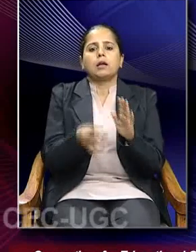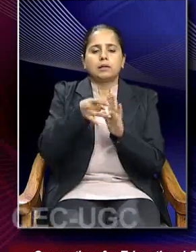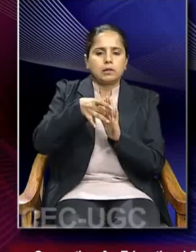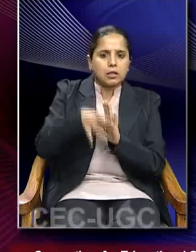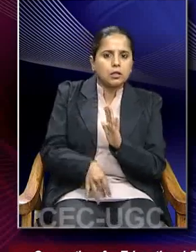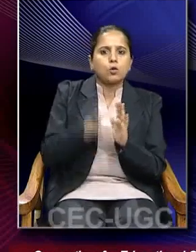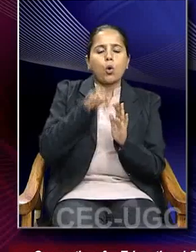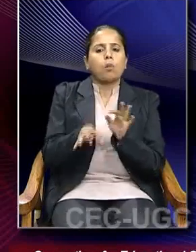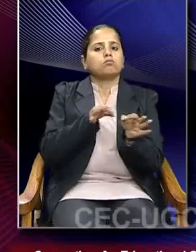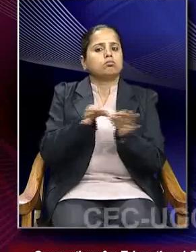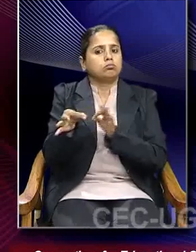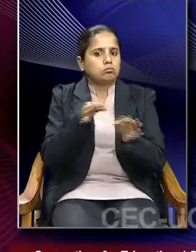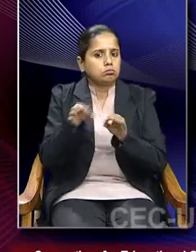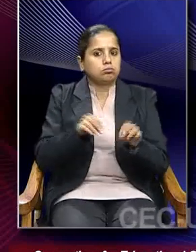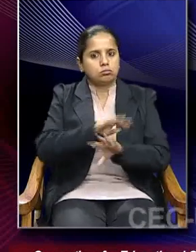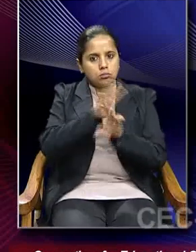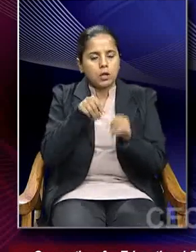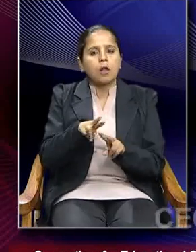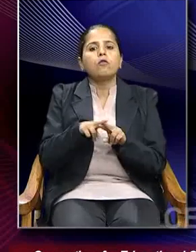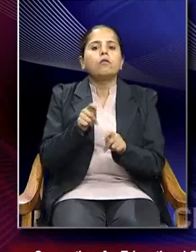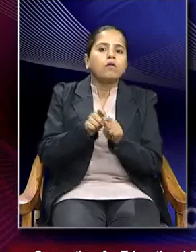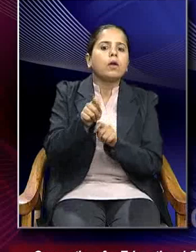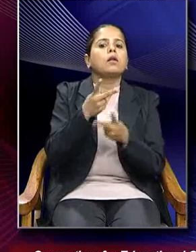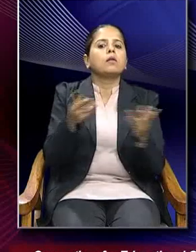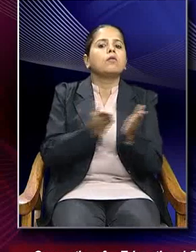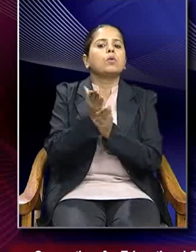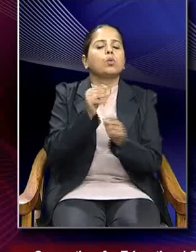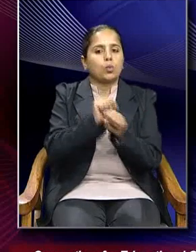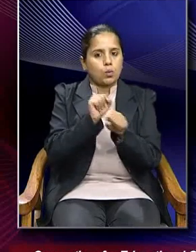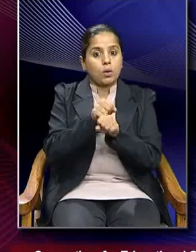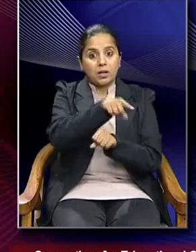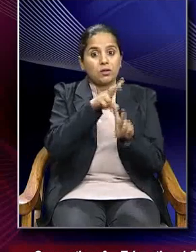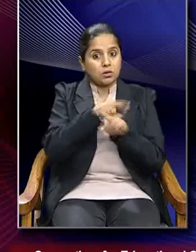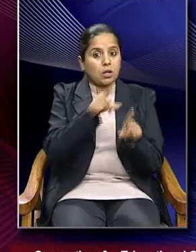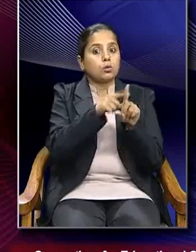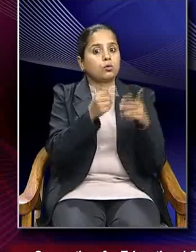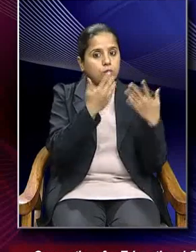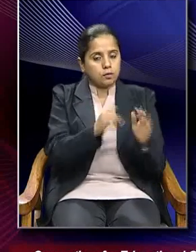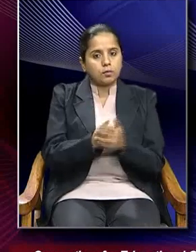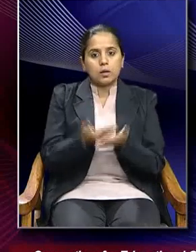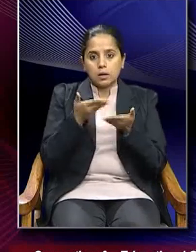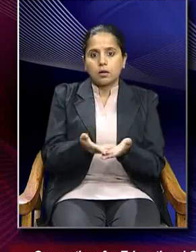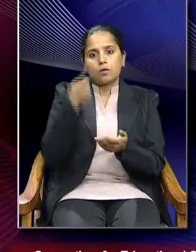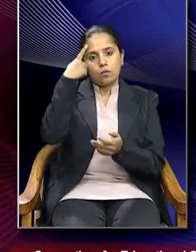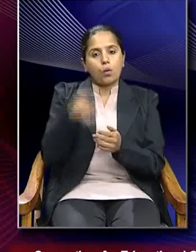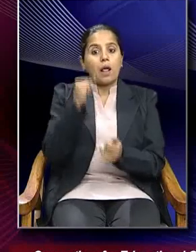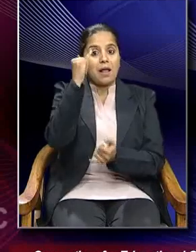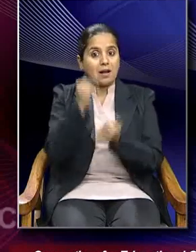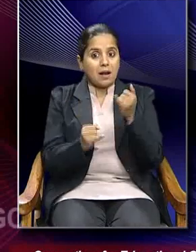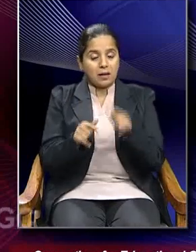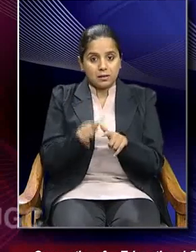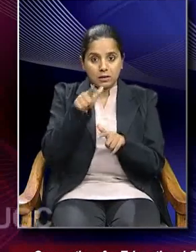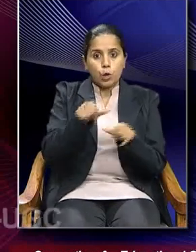detailed description of the field work that the researcher has done. And therefore, the last stage or